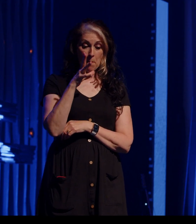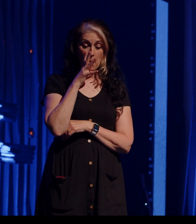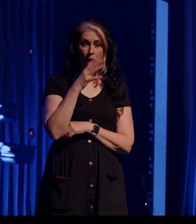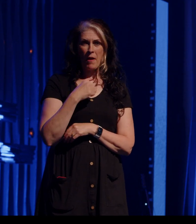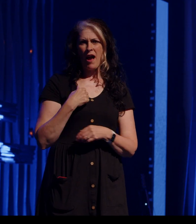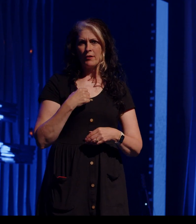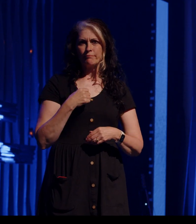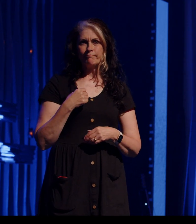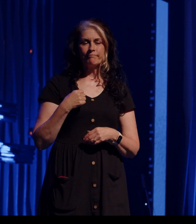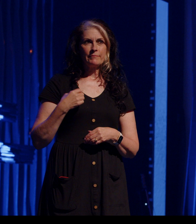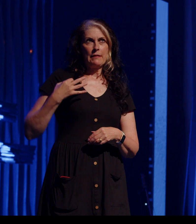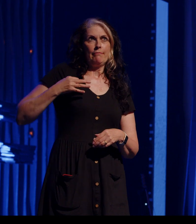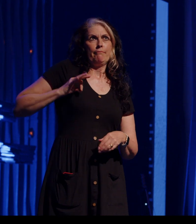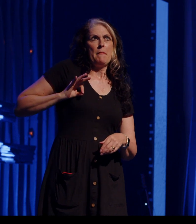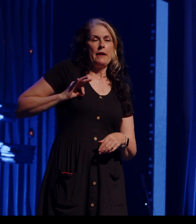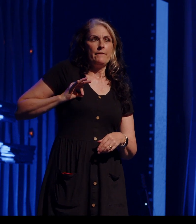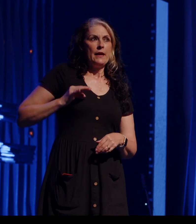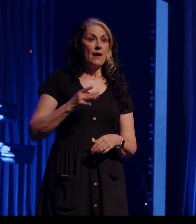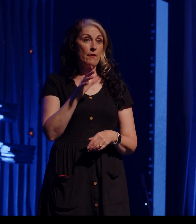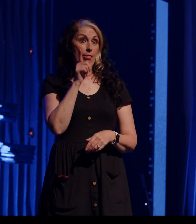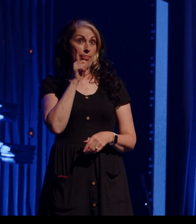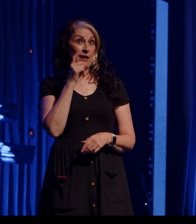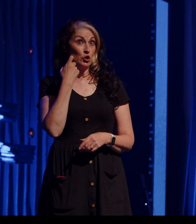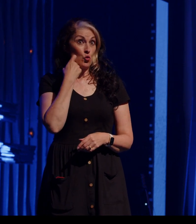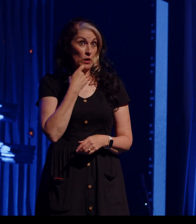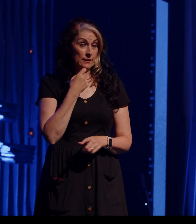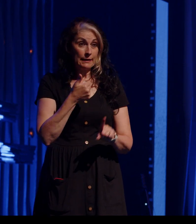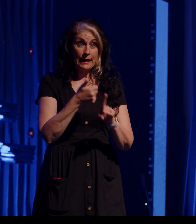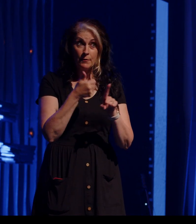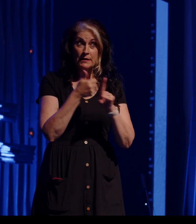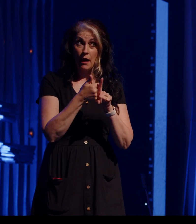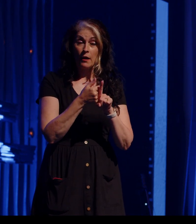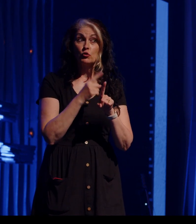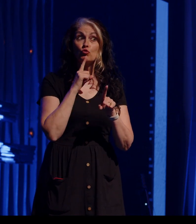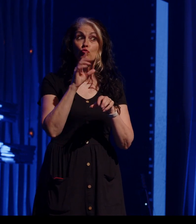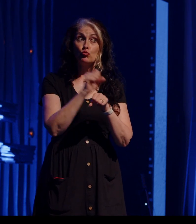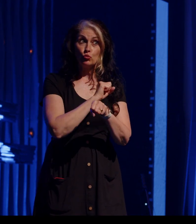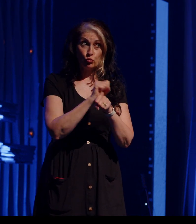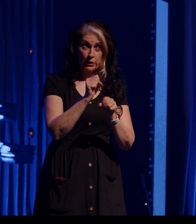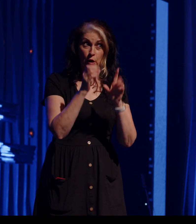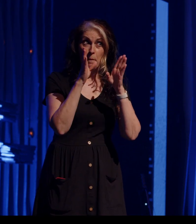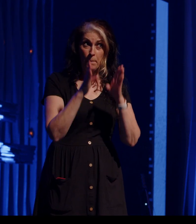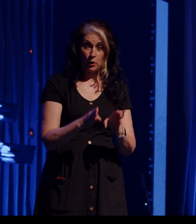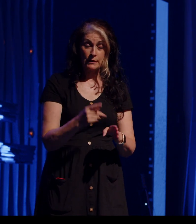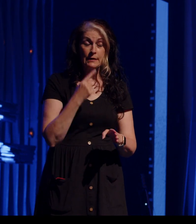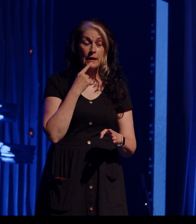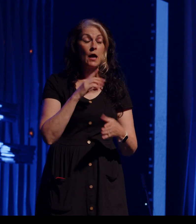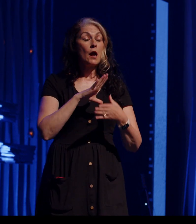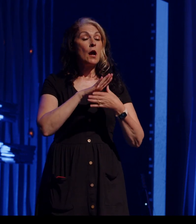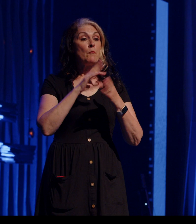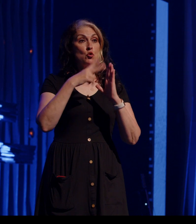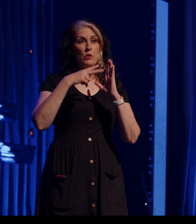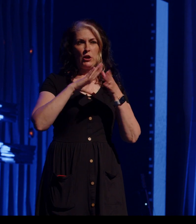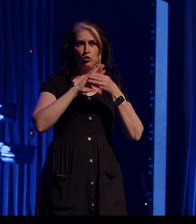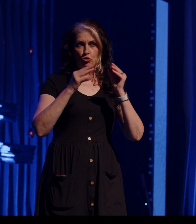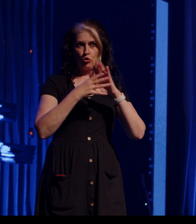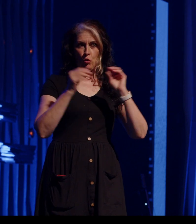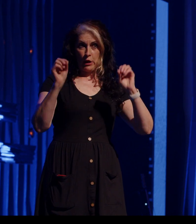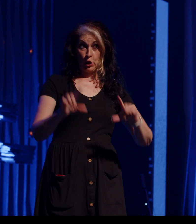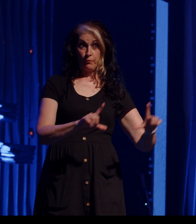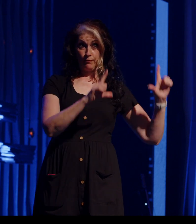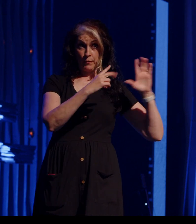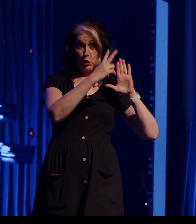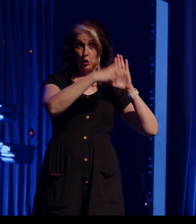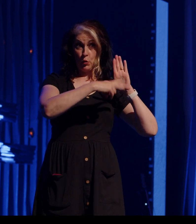Ben Carson not too long ago, and I want to tell you, he is the real deal. And I want to tell you a story. I'm going to read it to you tonight. You'll see it on the